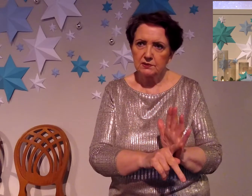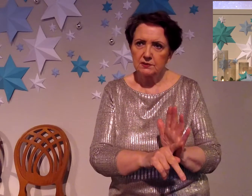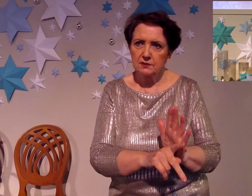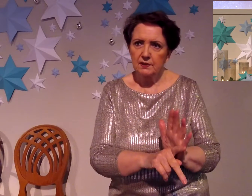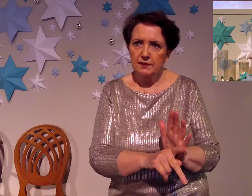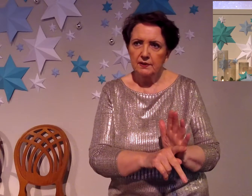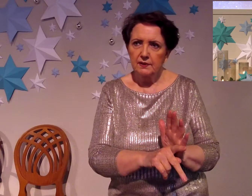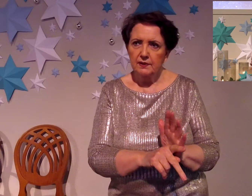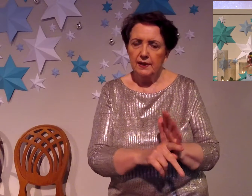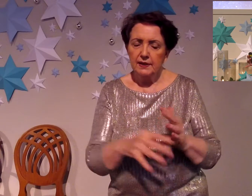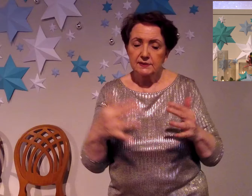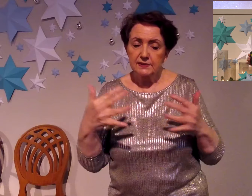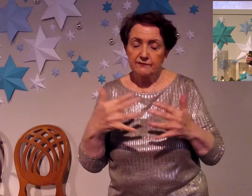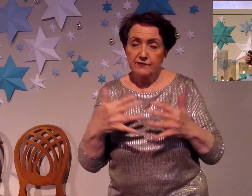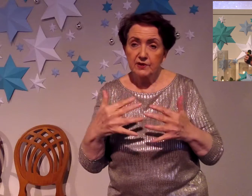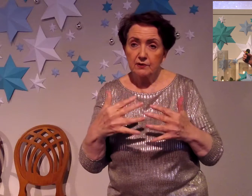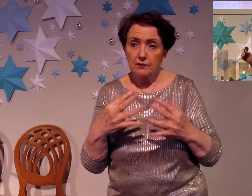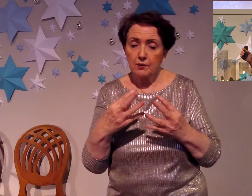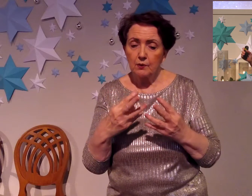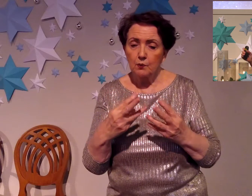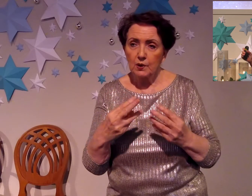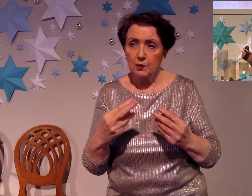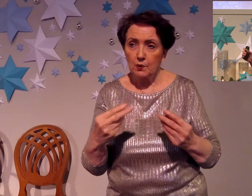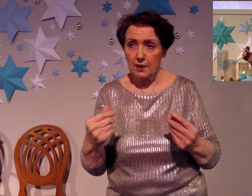the fear diminished,